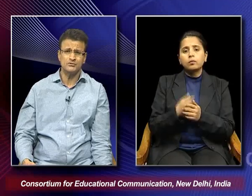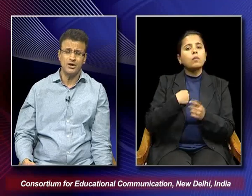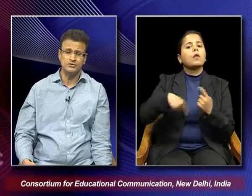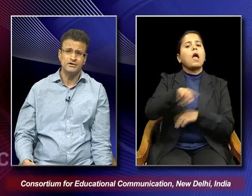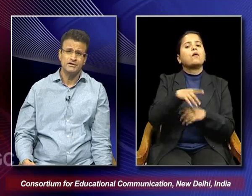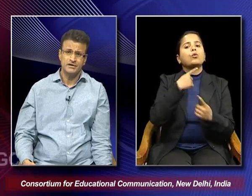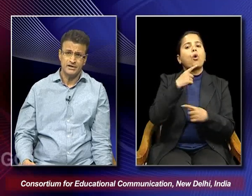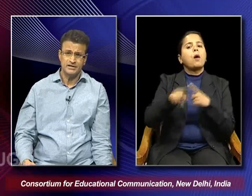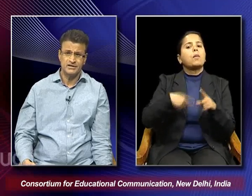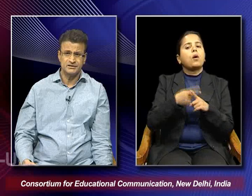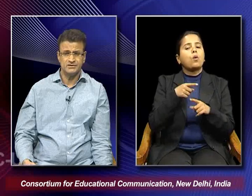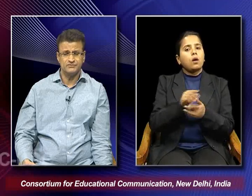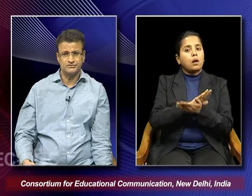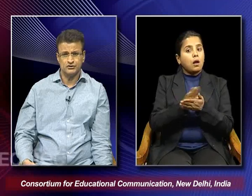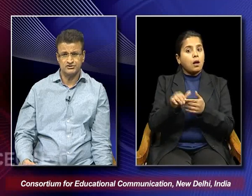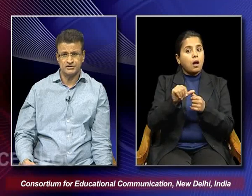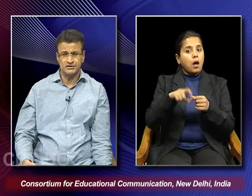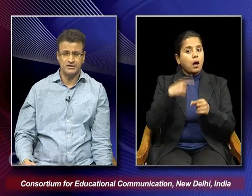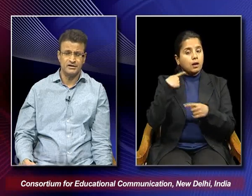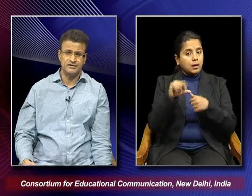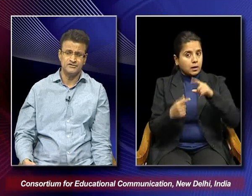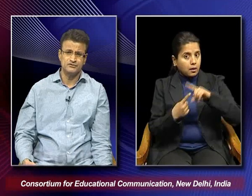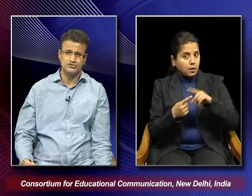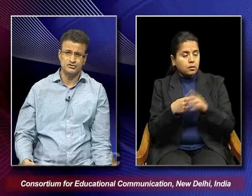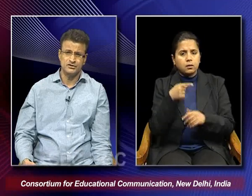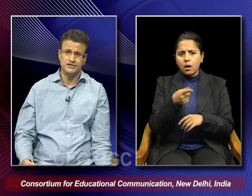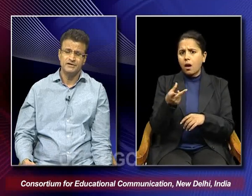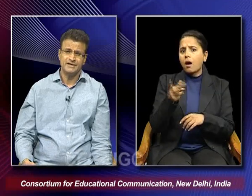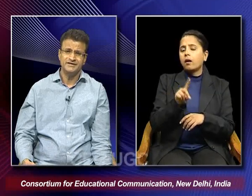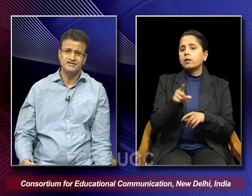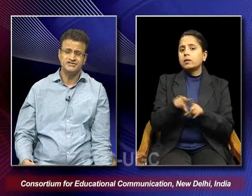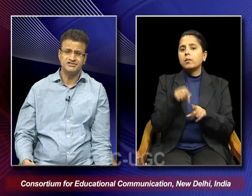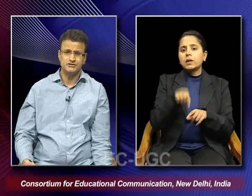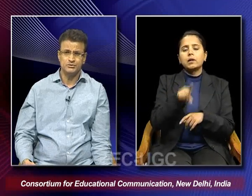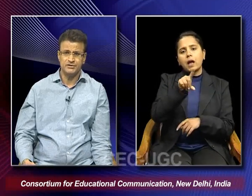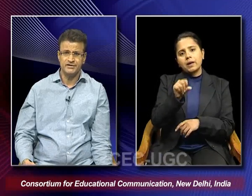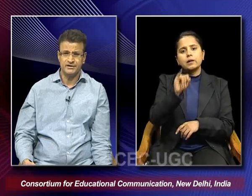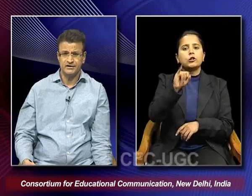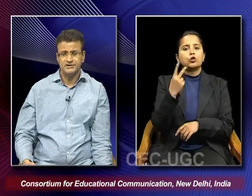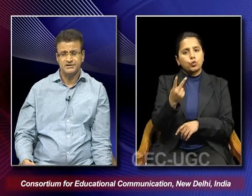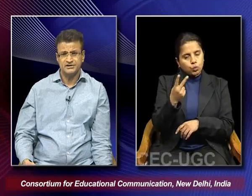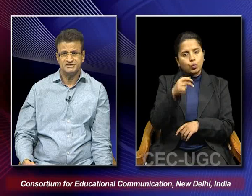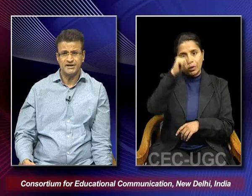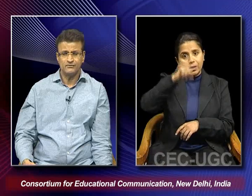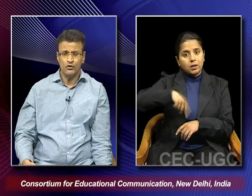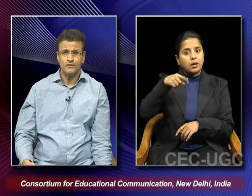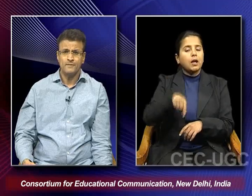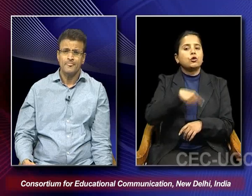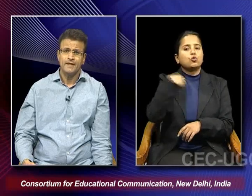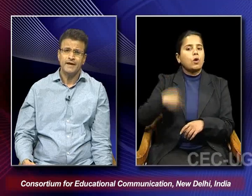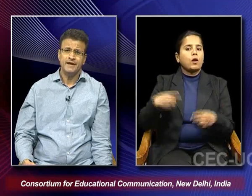talked about Hakikat, which was on the 1962 India-China